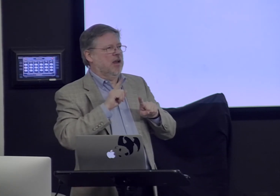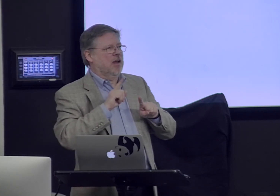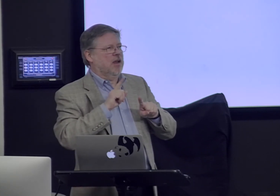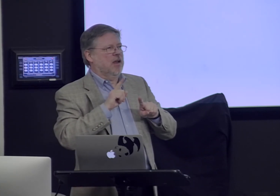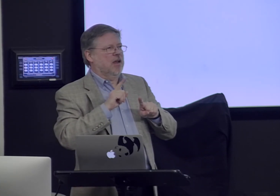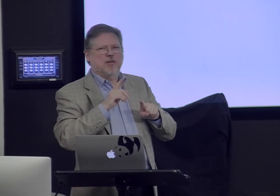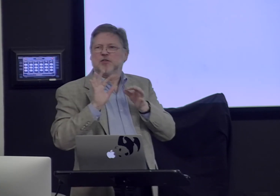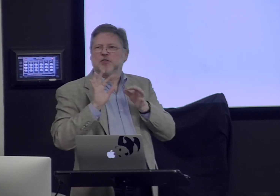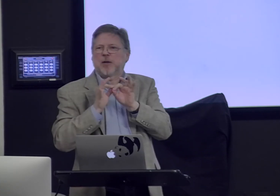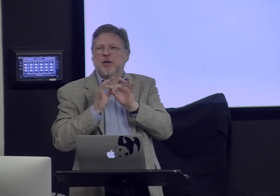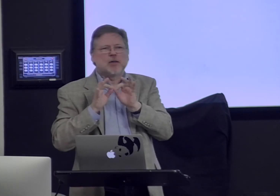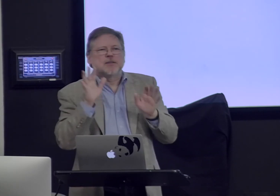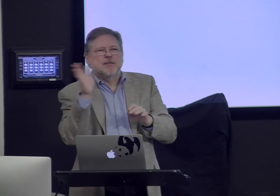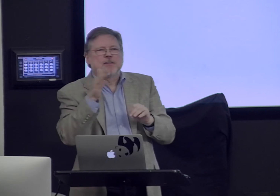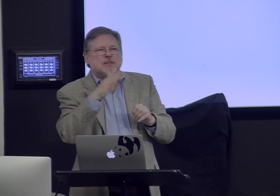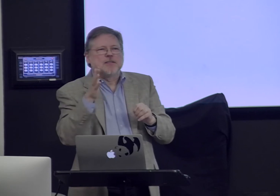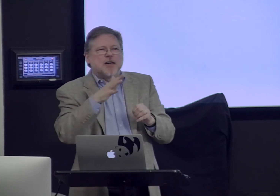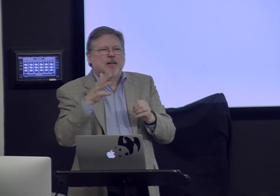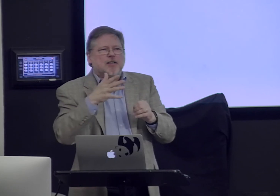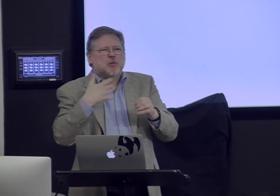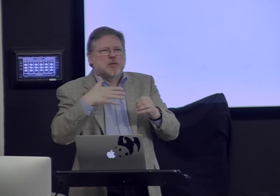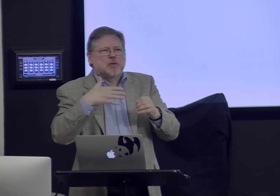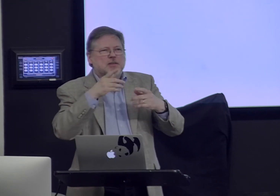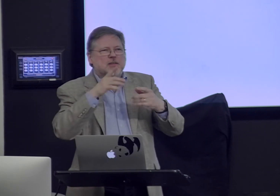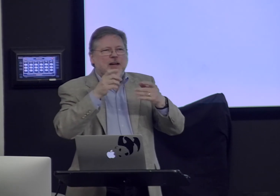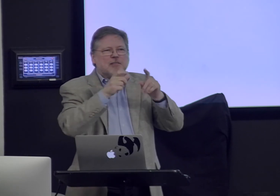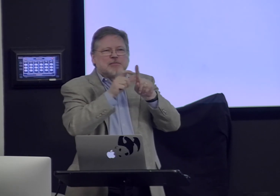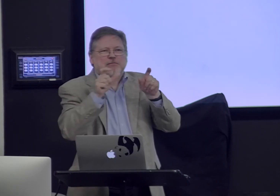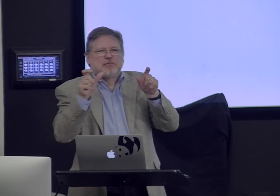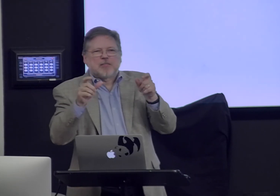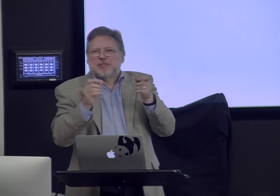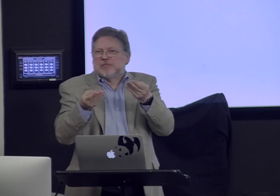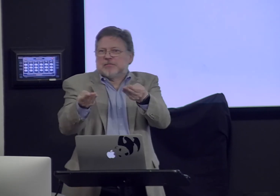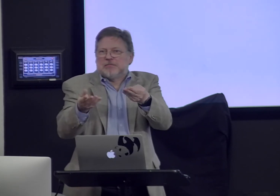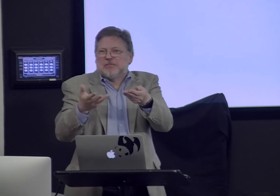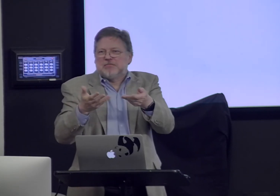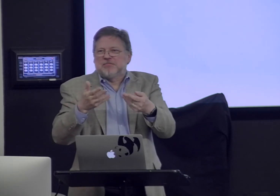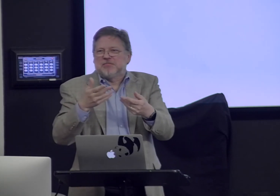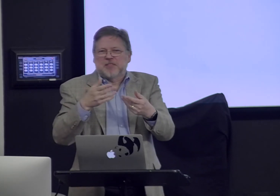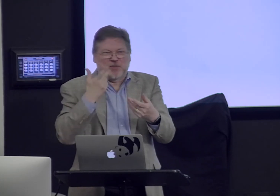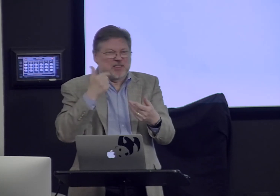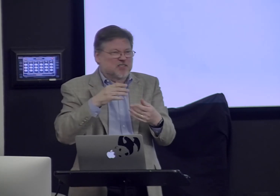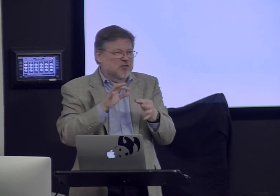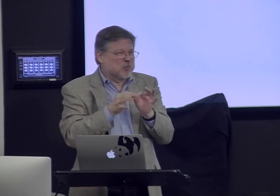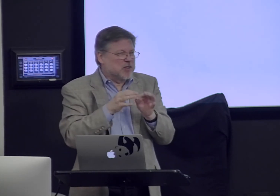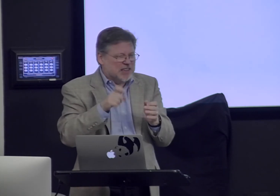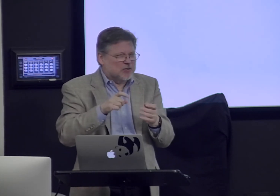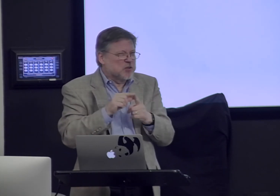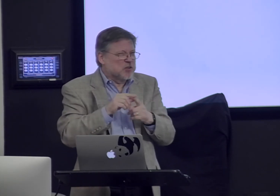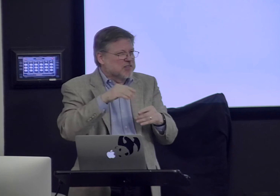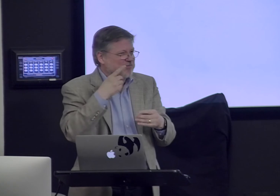to think about what we think defines a good sign. Many of us